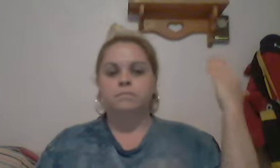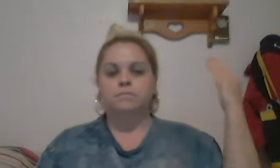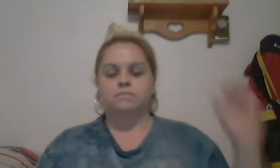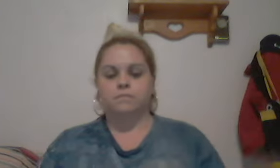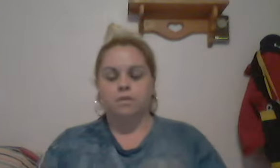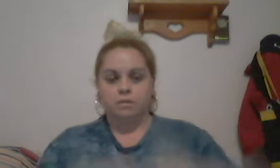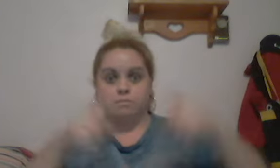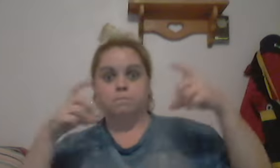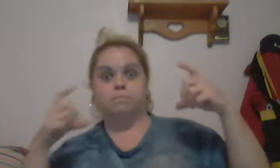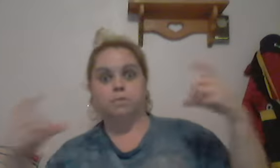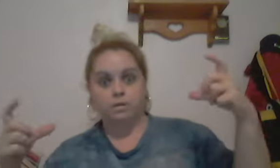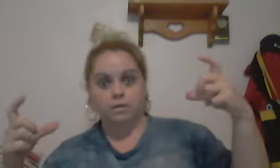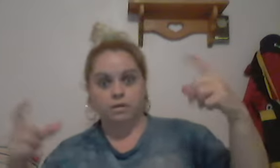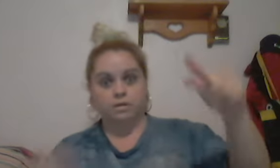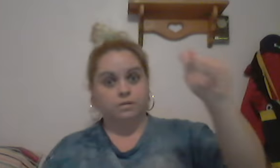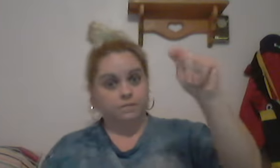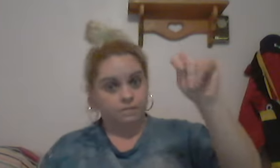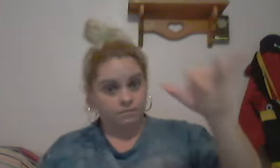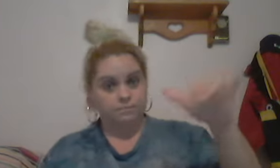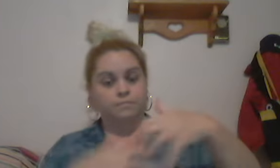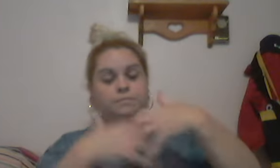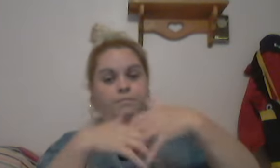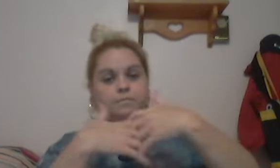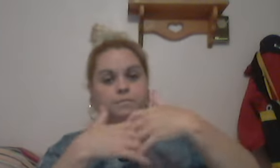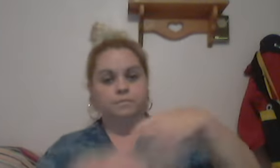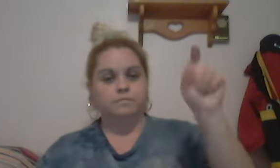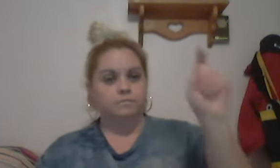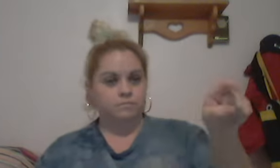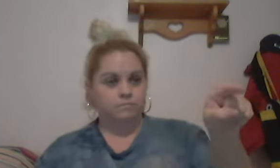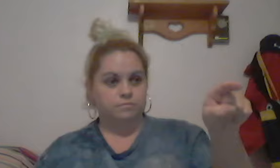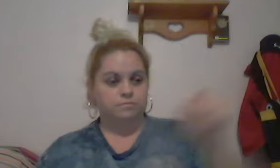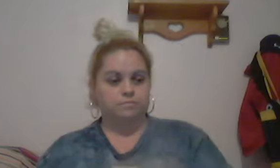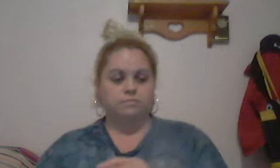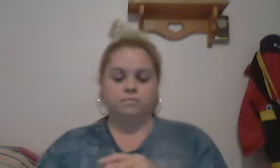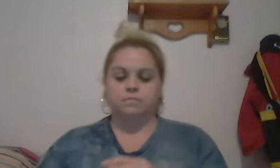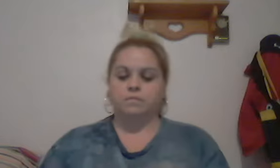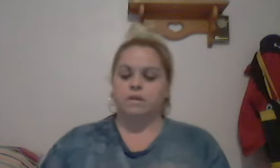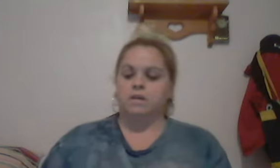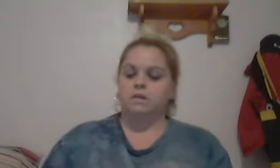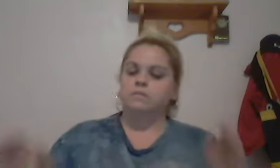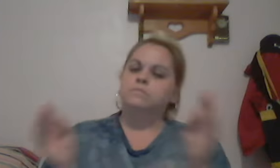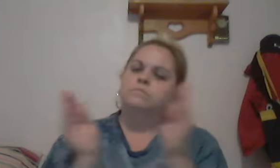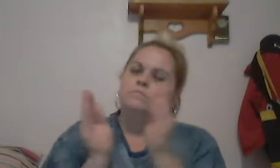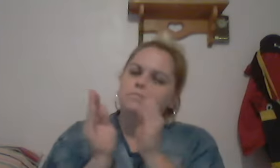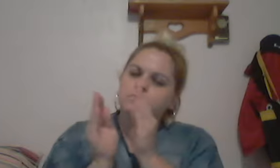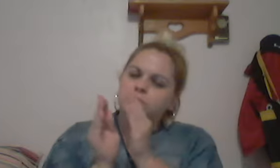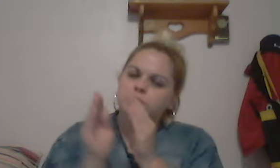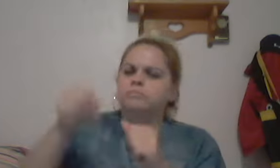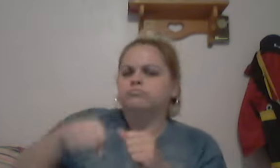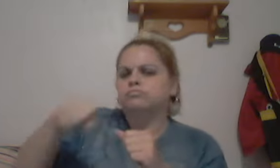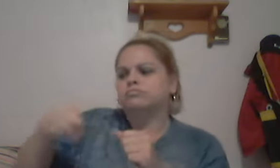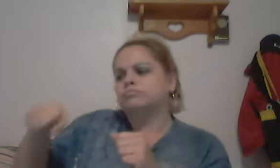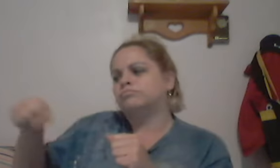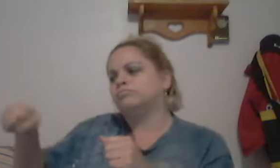portable TTYs that could be used with payphones, they provided a link to members of the